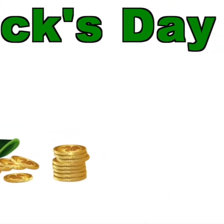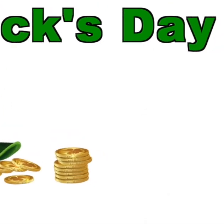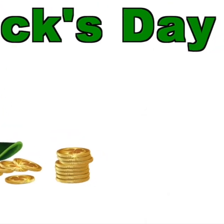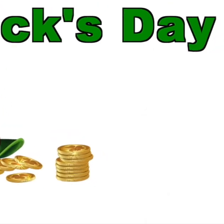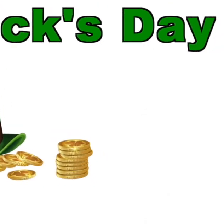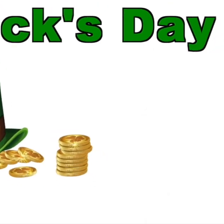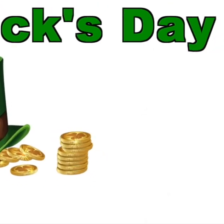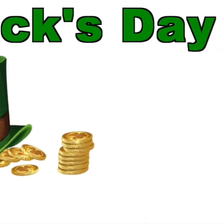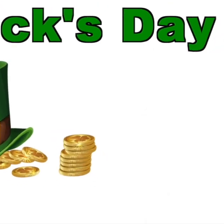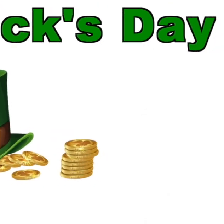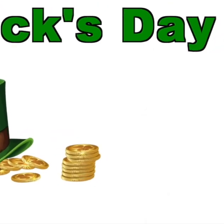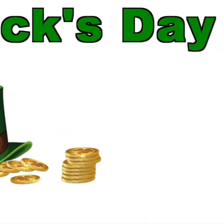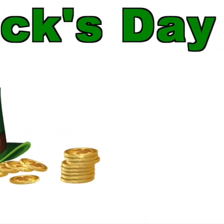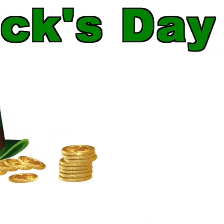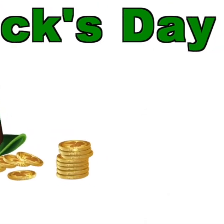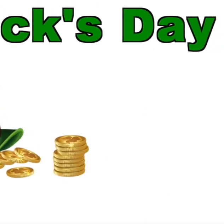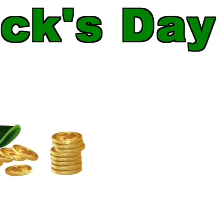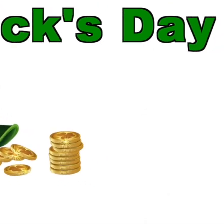St. Patrick's Day.